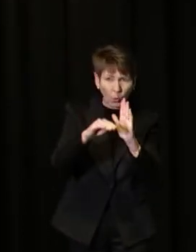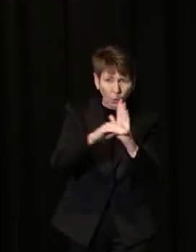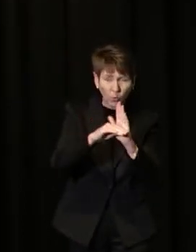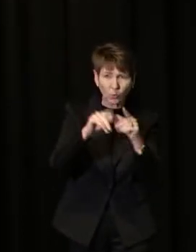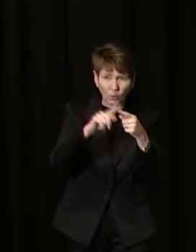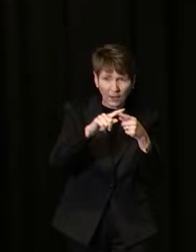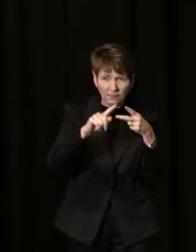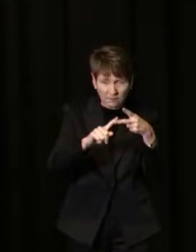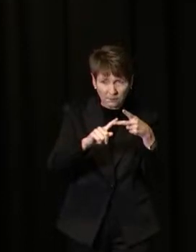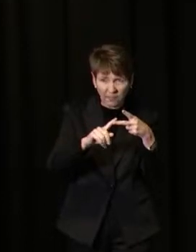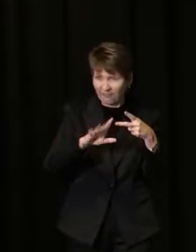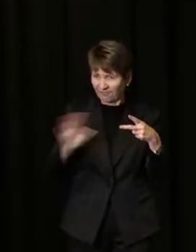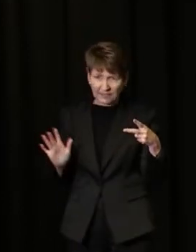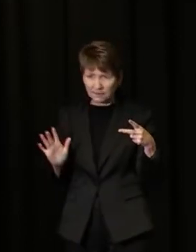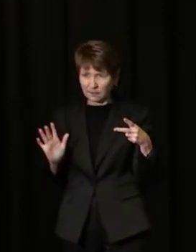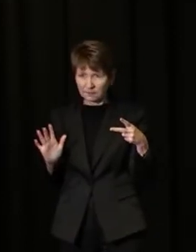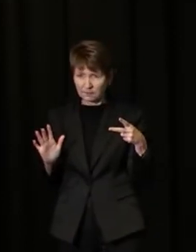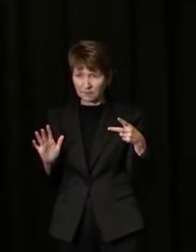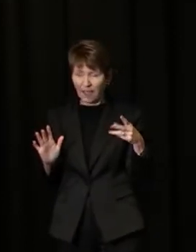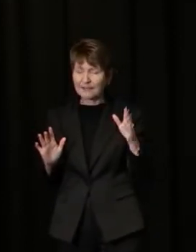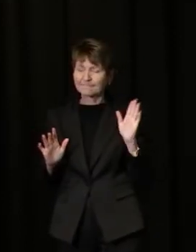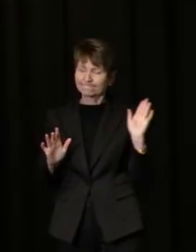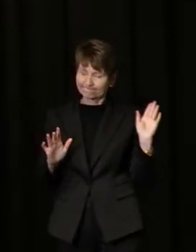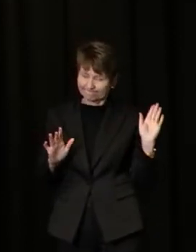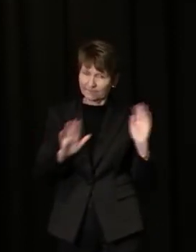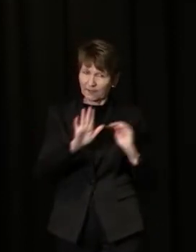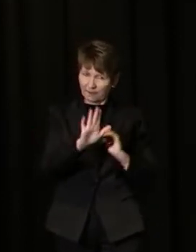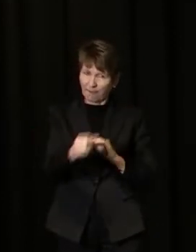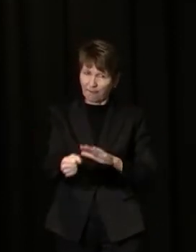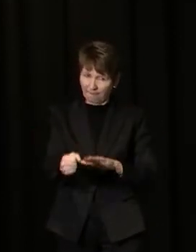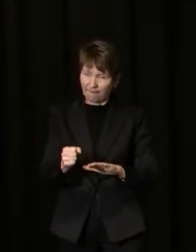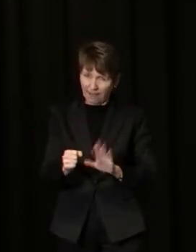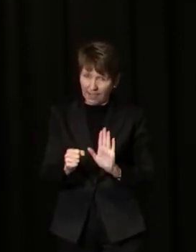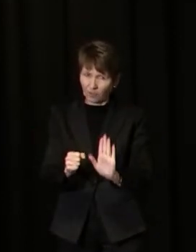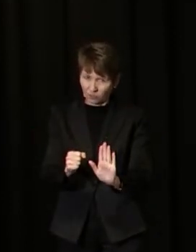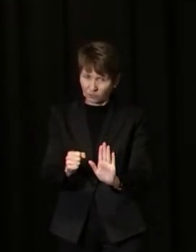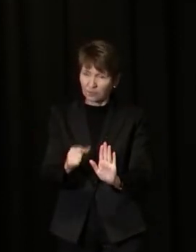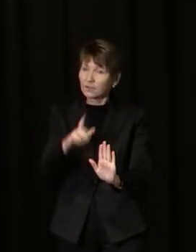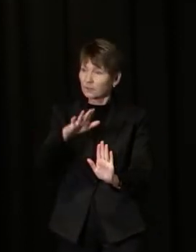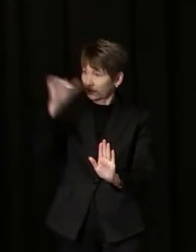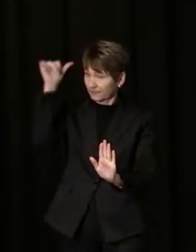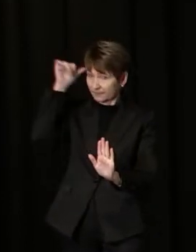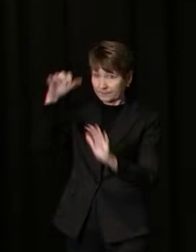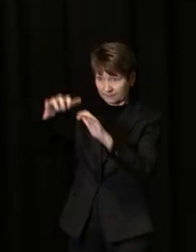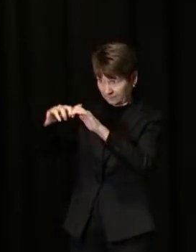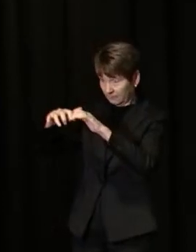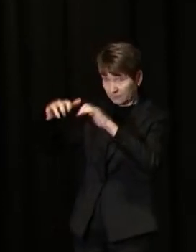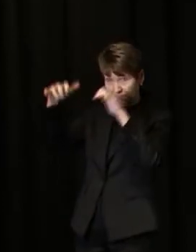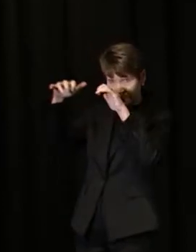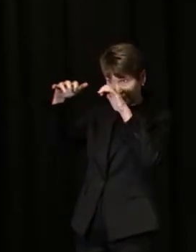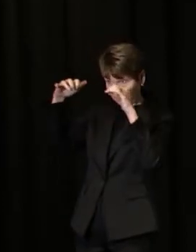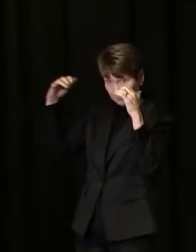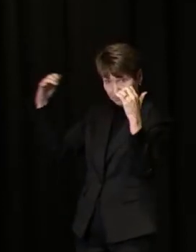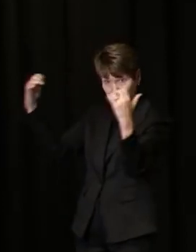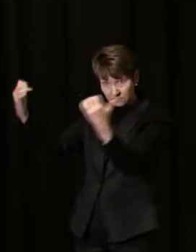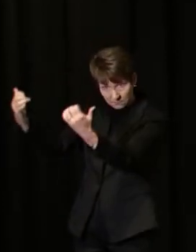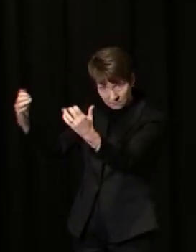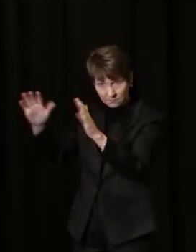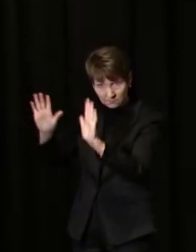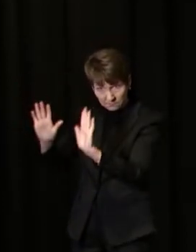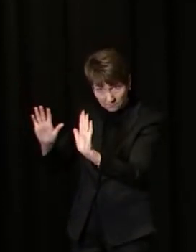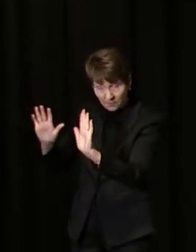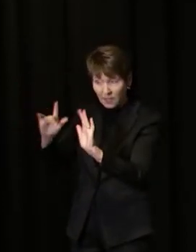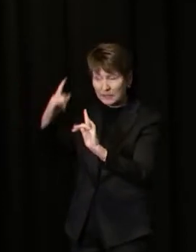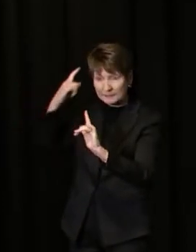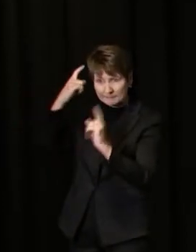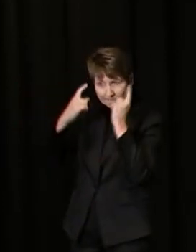for instance. So that's a state significant venue. They'll have a policy, there'll be a plan. that'll relate to things like how the bathrooms are configured,